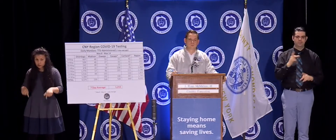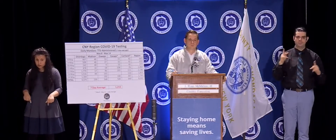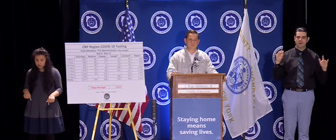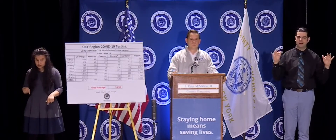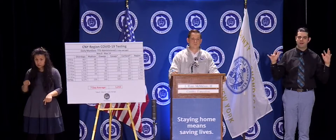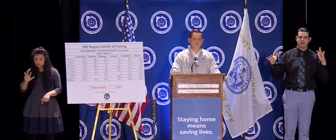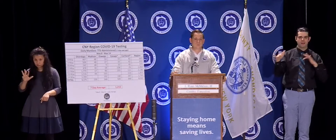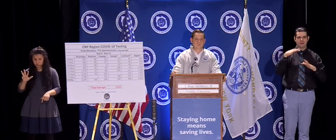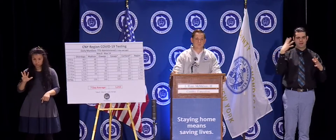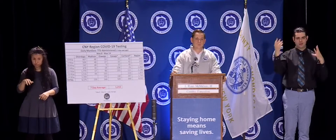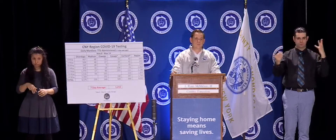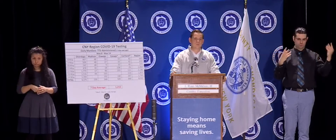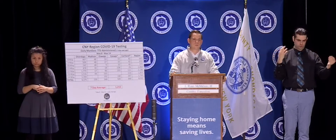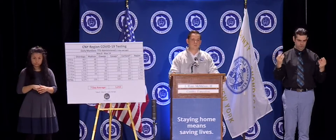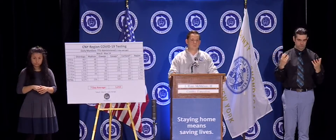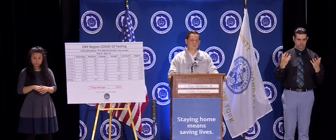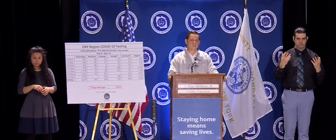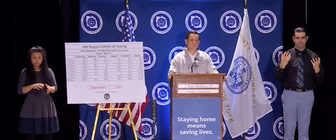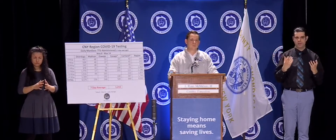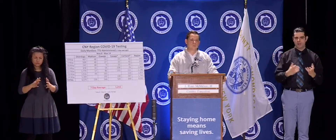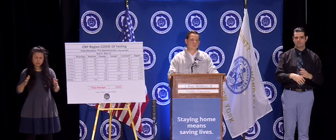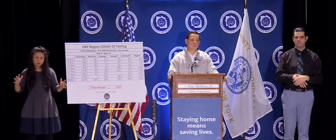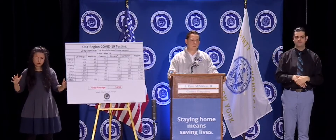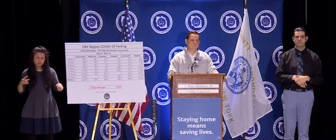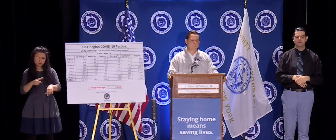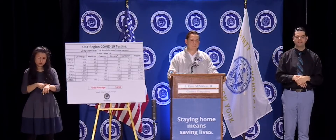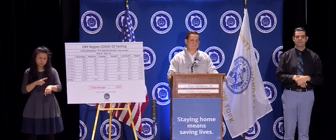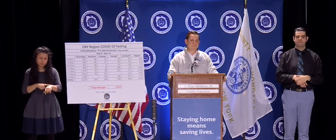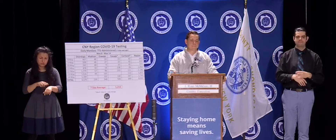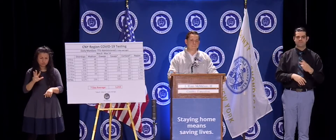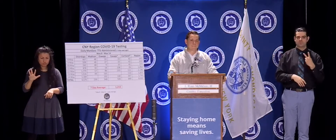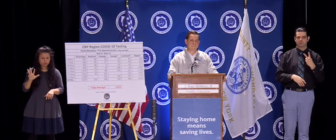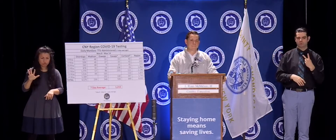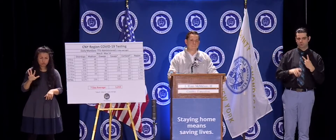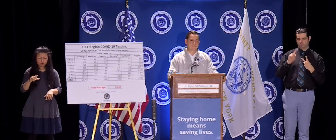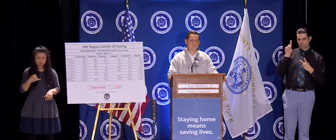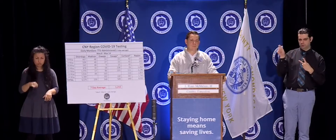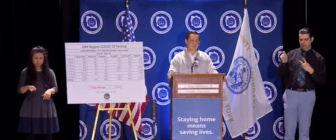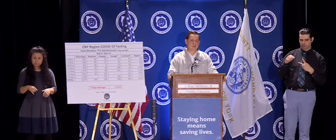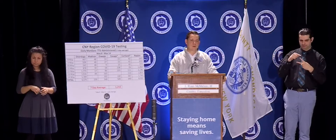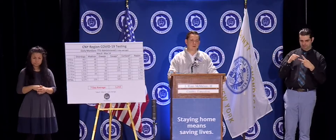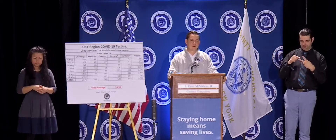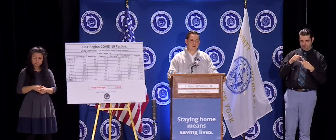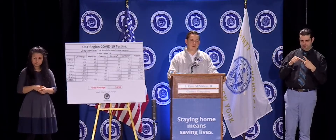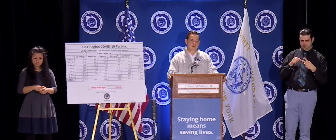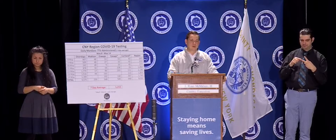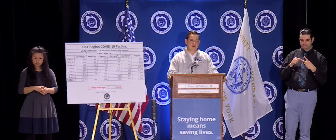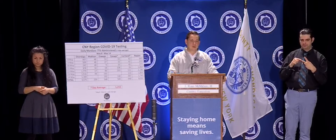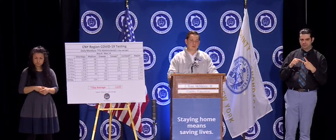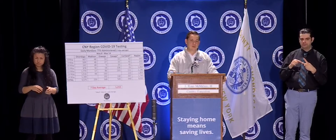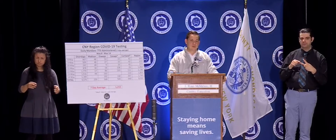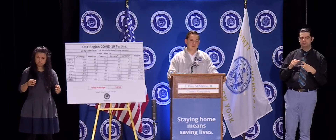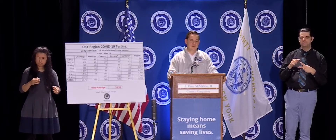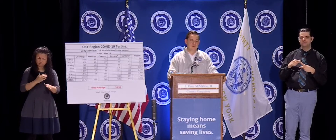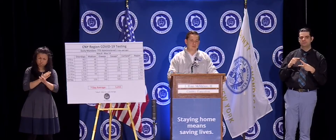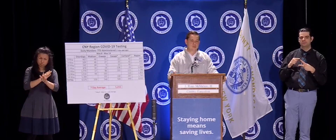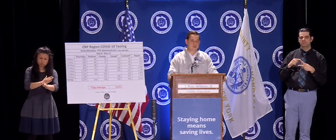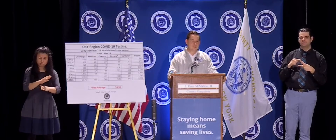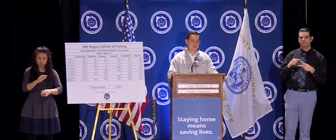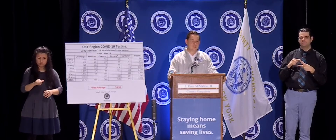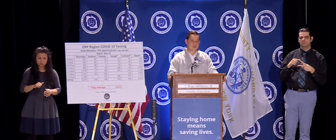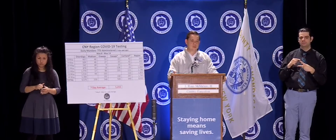for some time now. So just kind of two parts here. Is there a concern that it could go lower than that? And then also, can you just kind